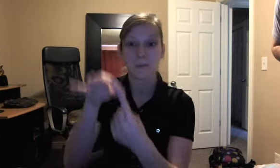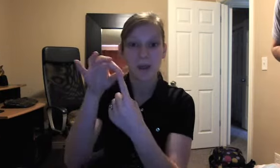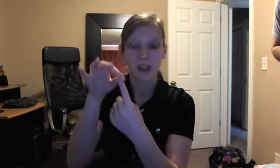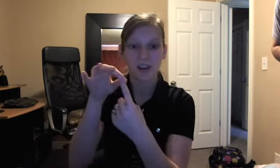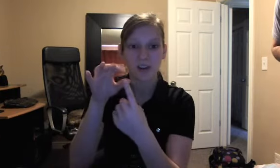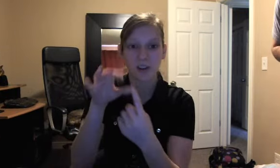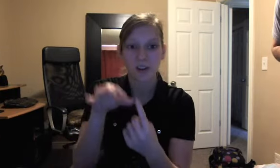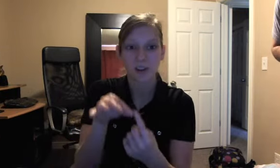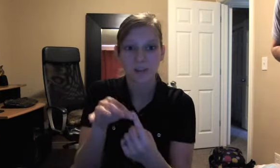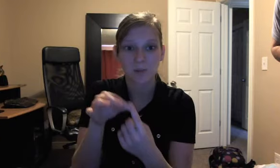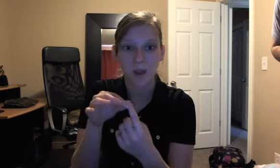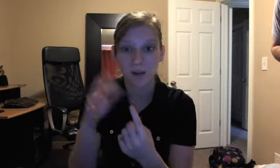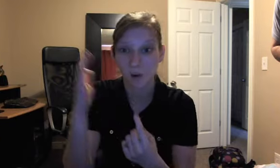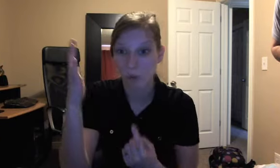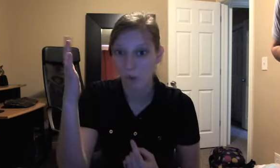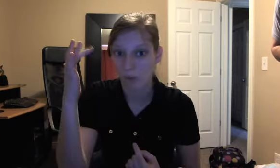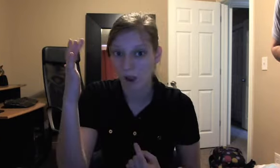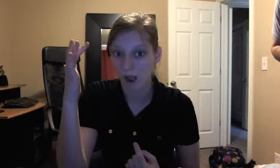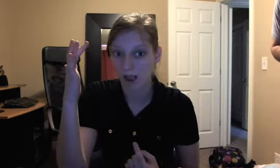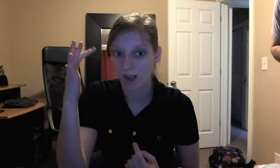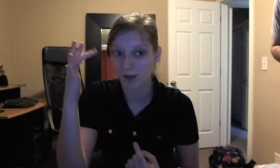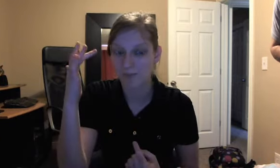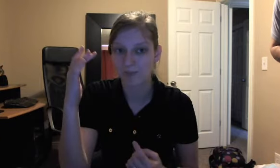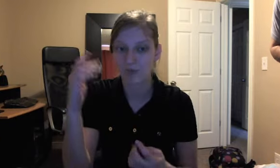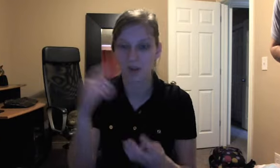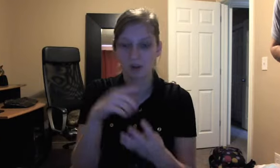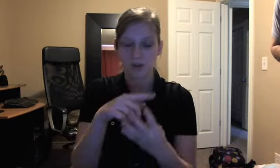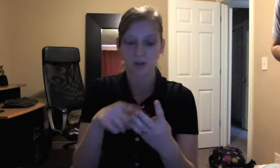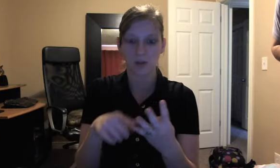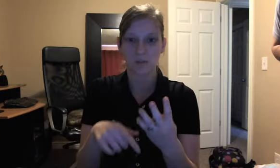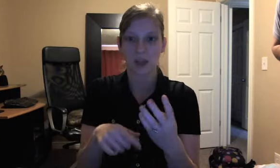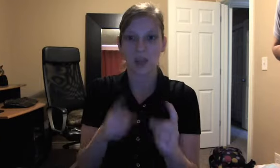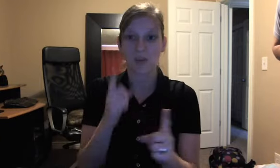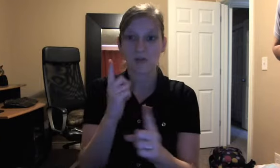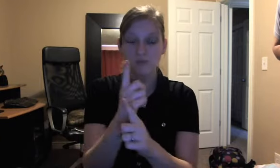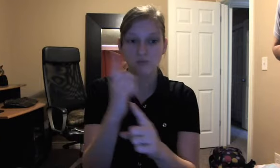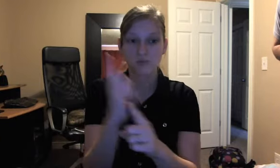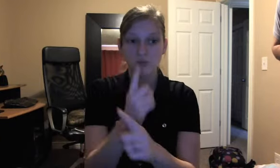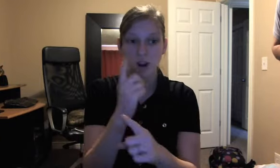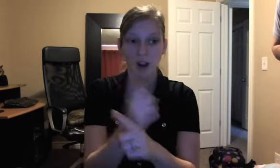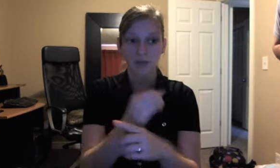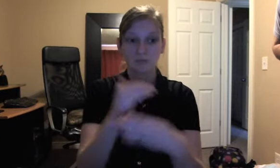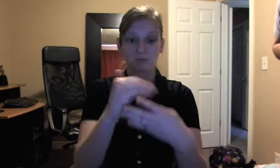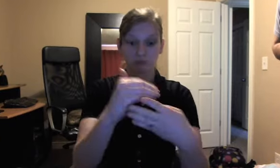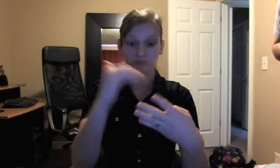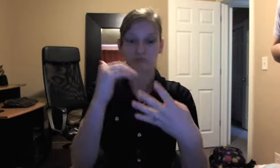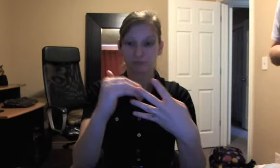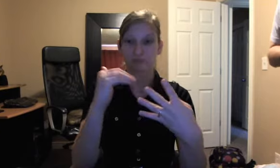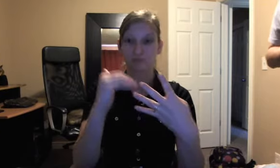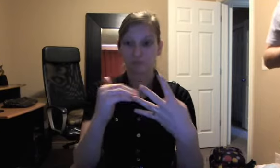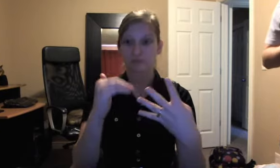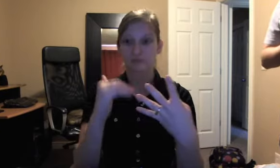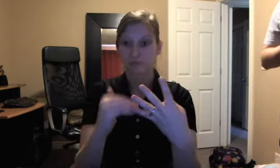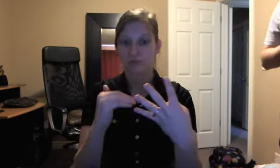special because we do them in the order they come in the problem. So when we see multiplying and dividing in our